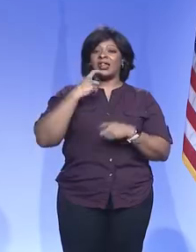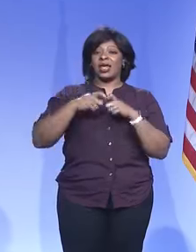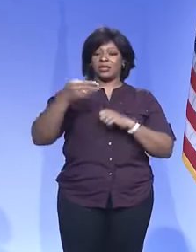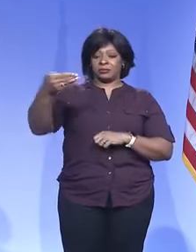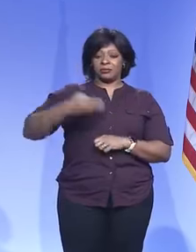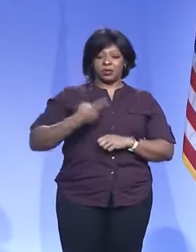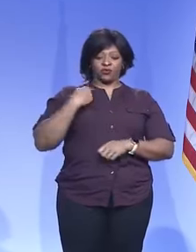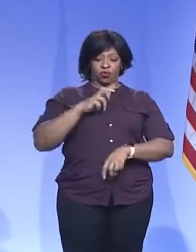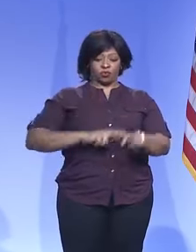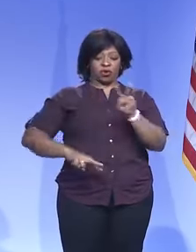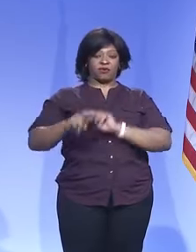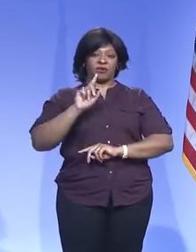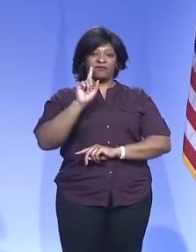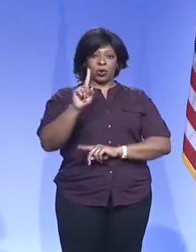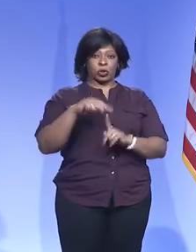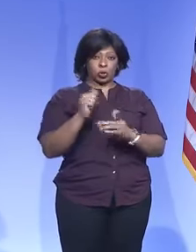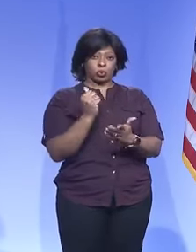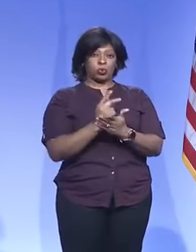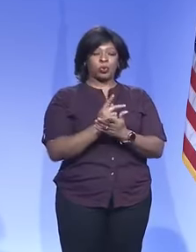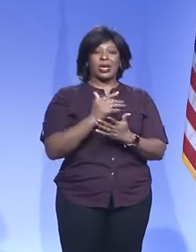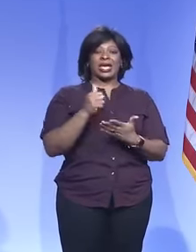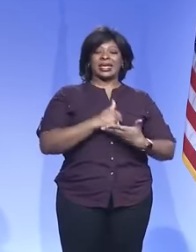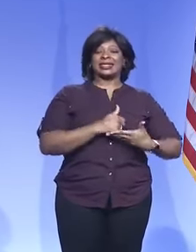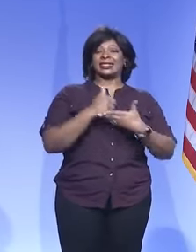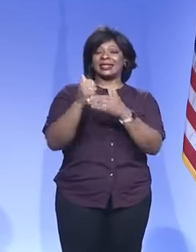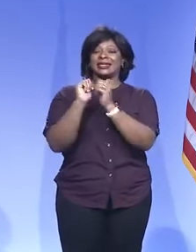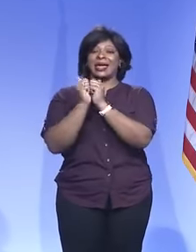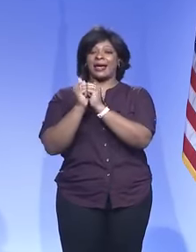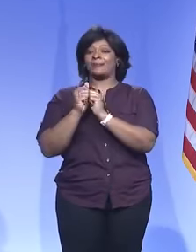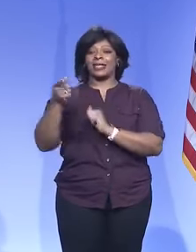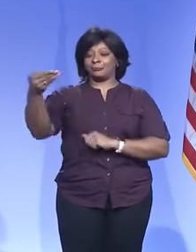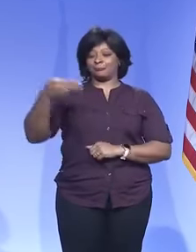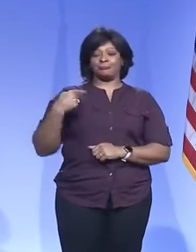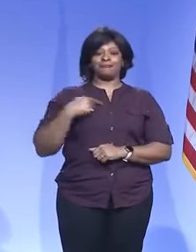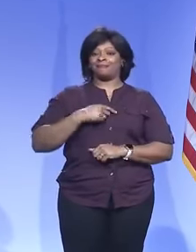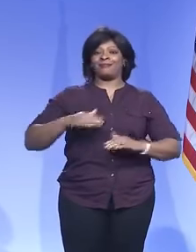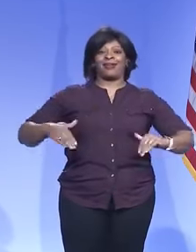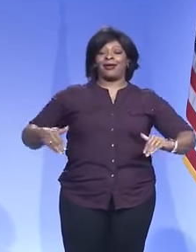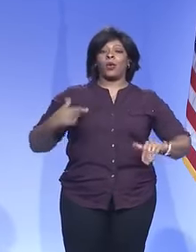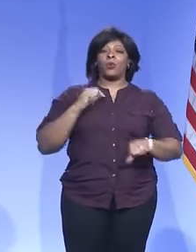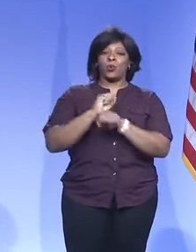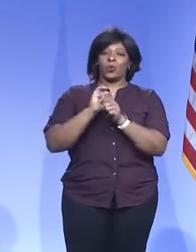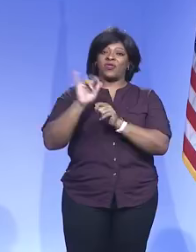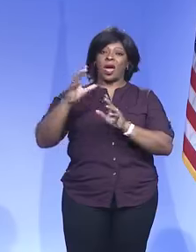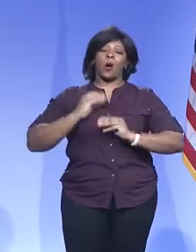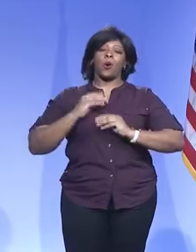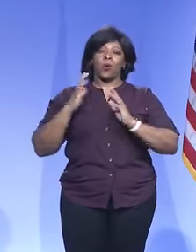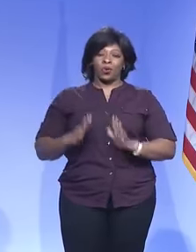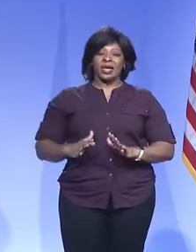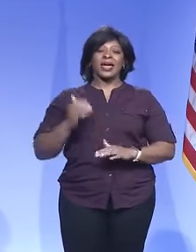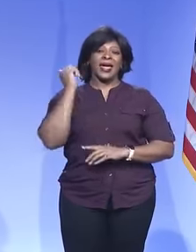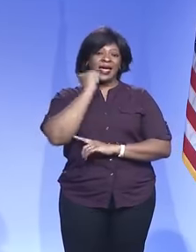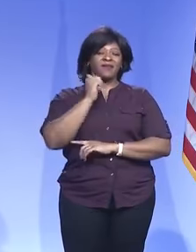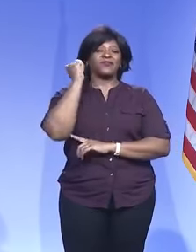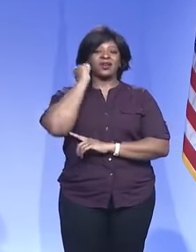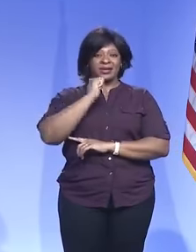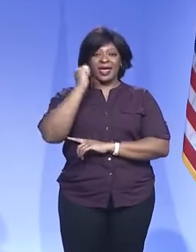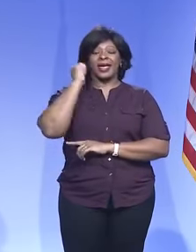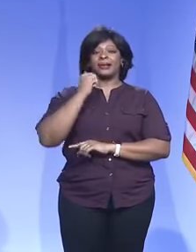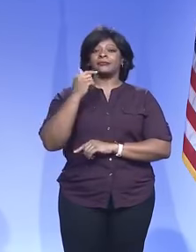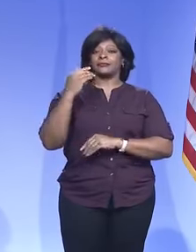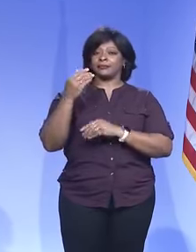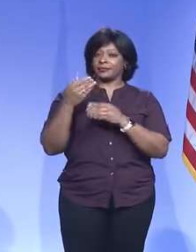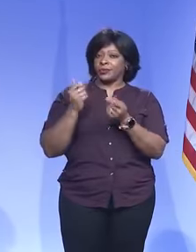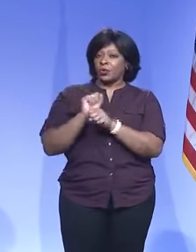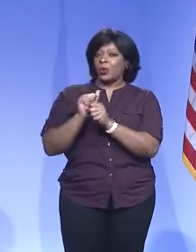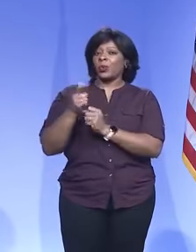for review and technical assistance, and it was not. We have worked with that owner on their day-to-day operations to make